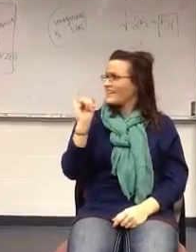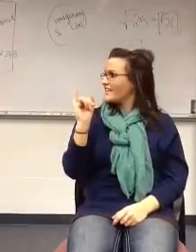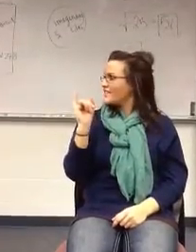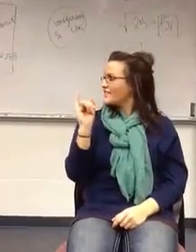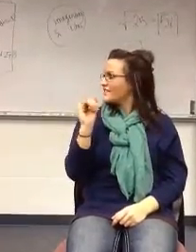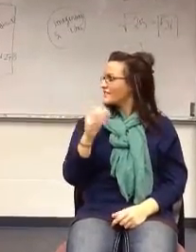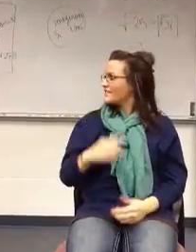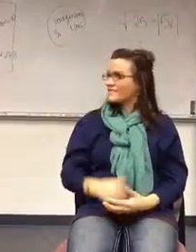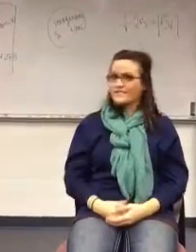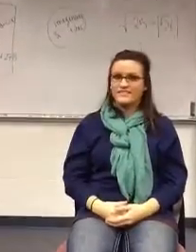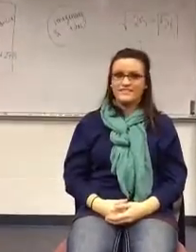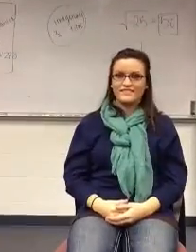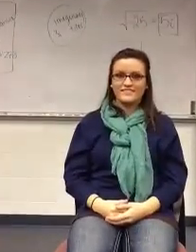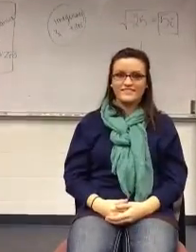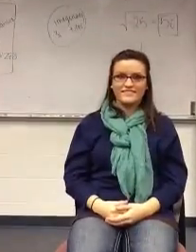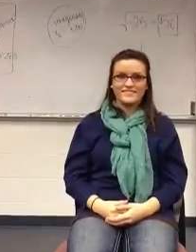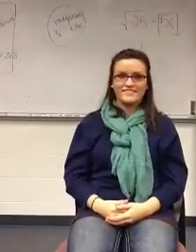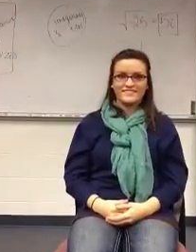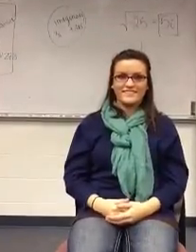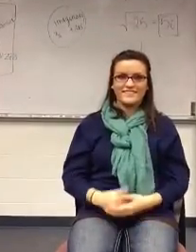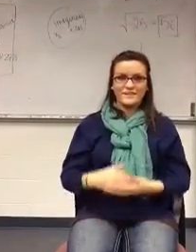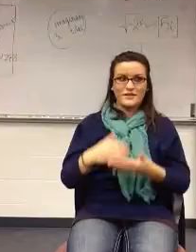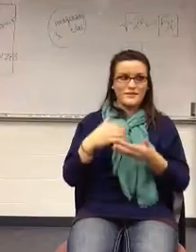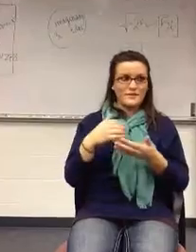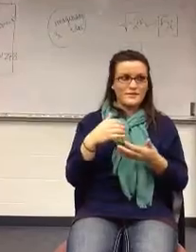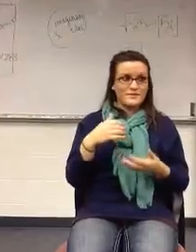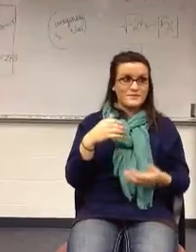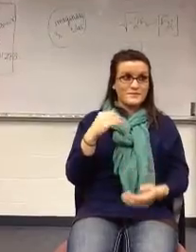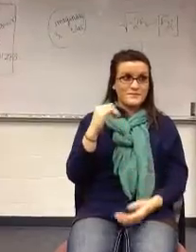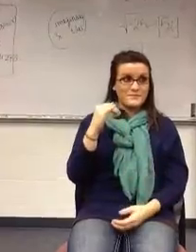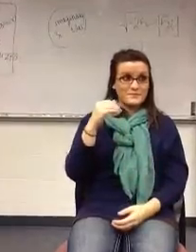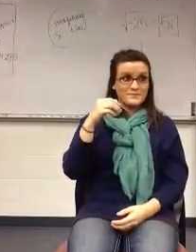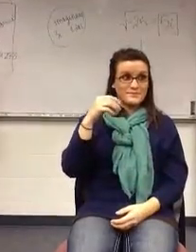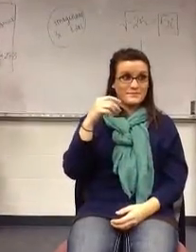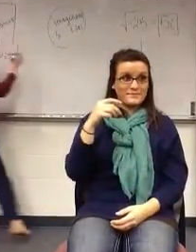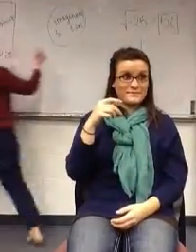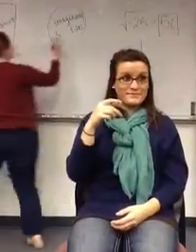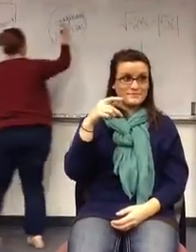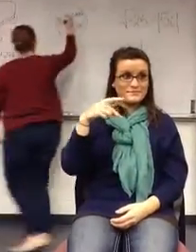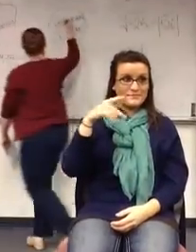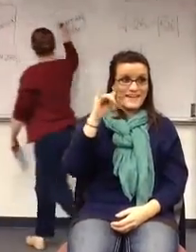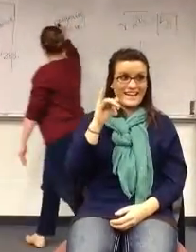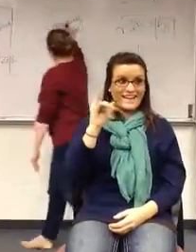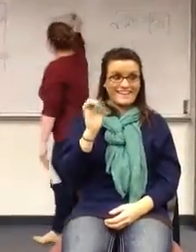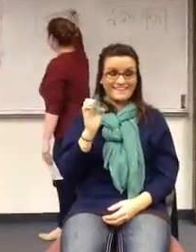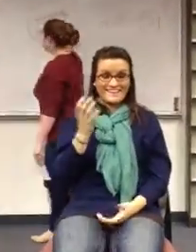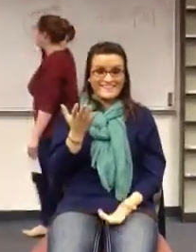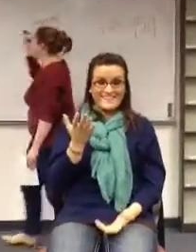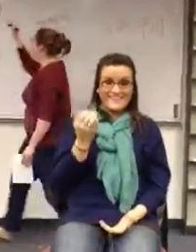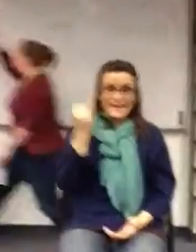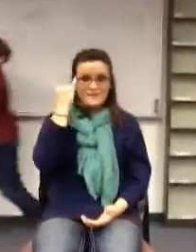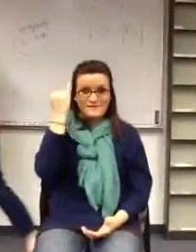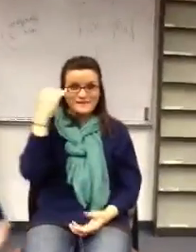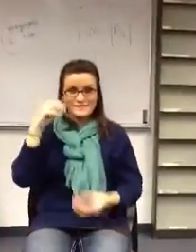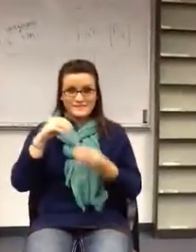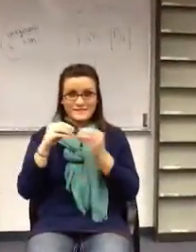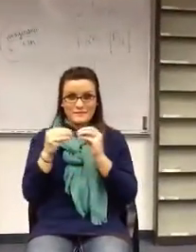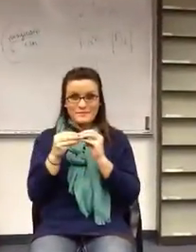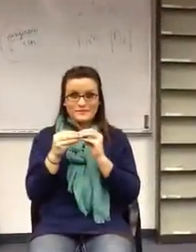Can't talk about that. 2 pi I. We'll let it go. These are imaginary numbers. These are real. They